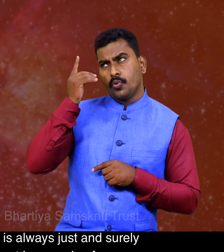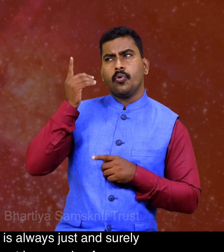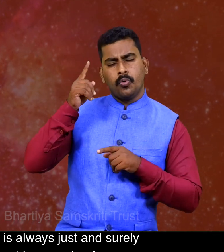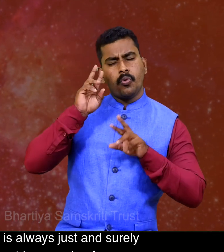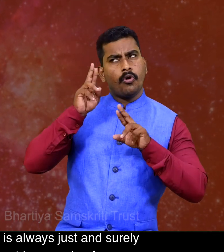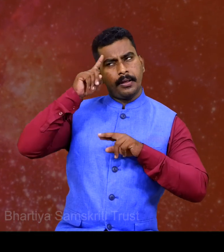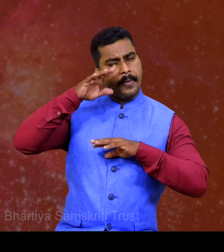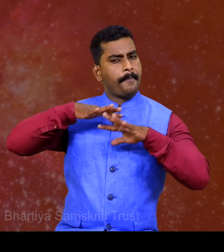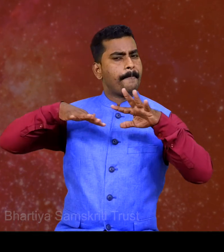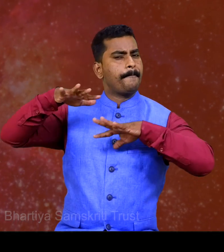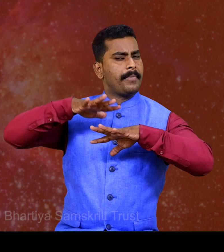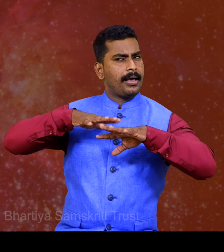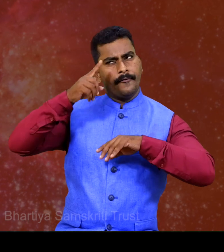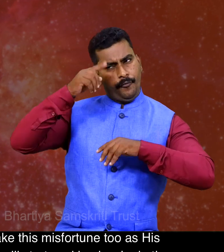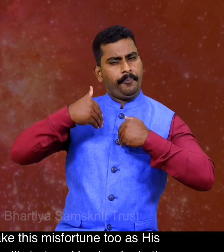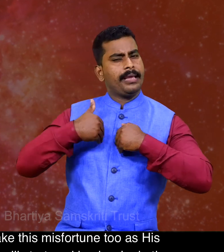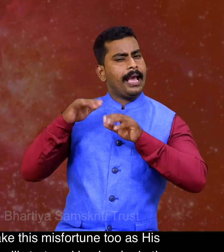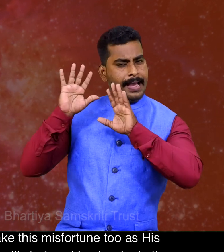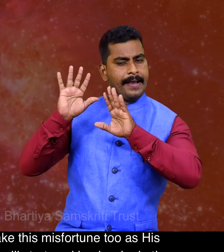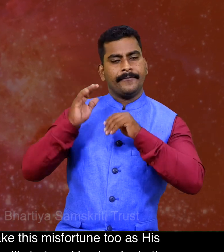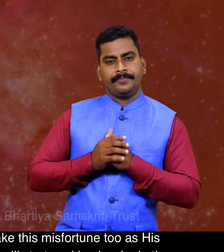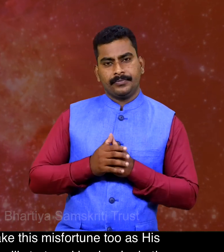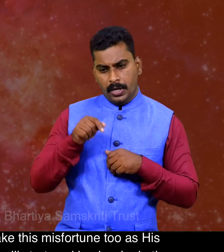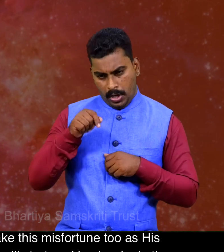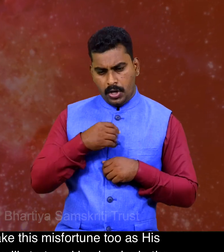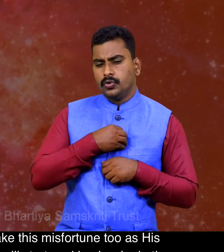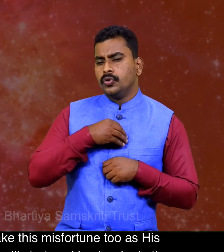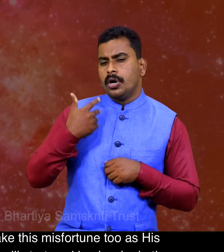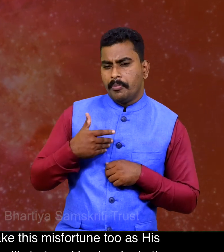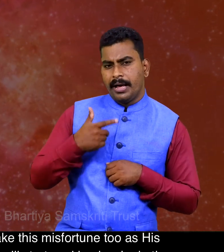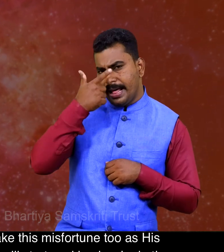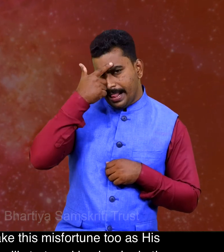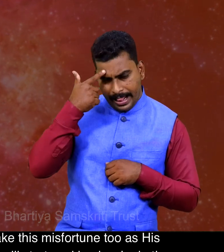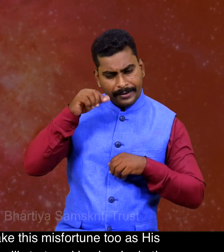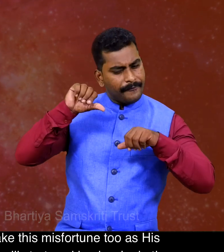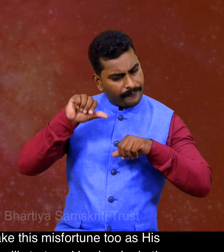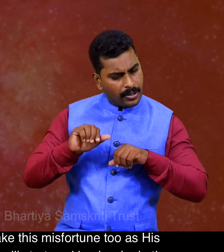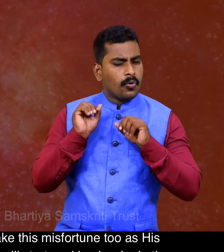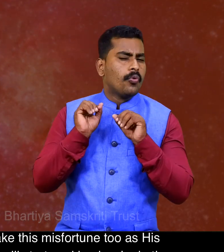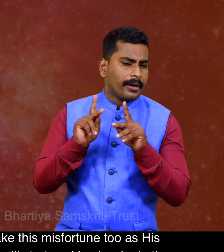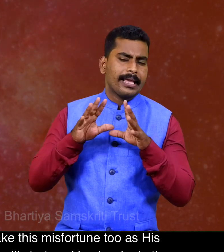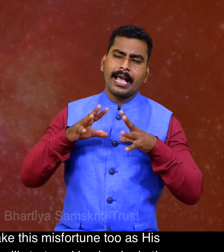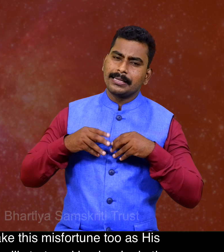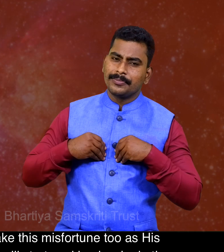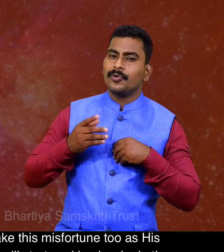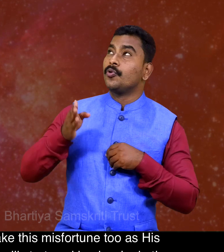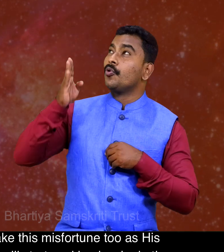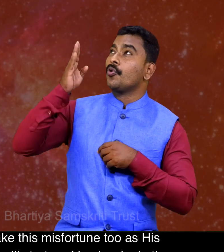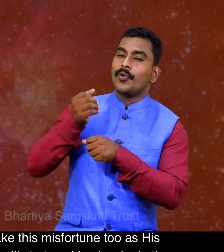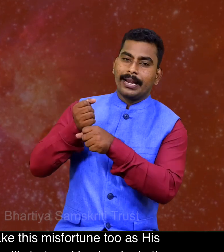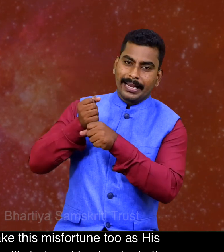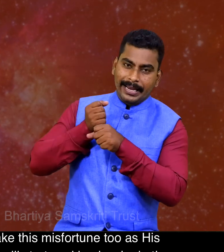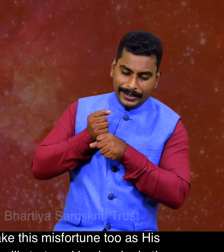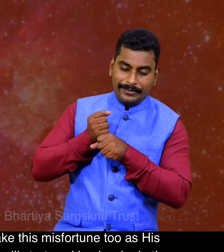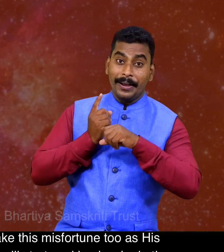plan for me. I will take this misfortune too as his gift and will